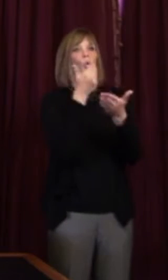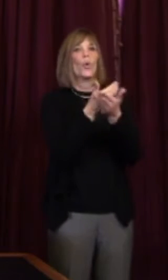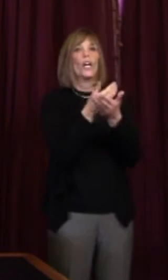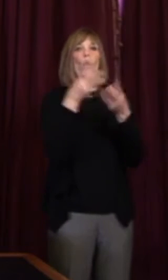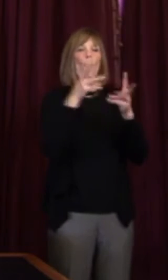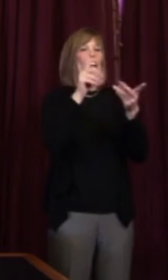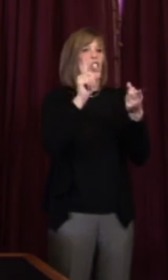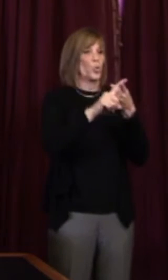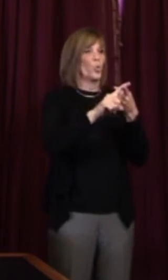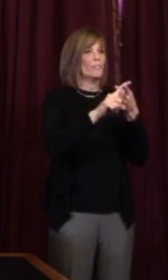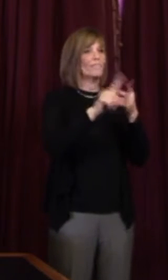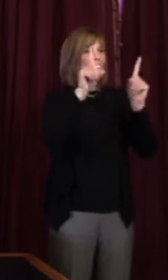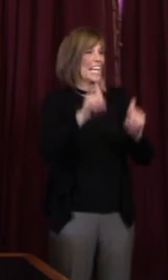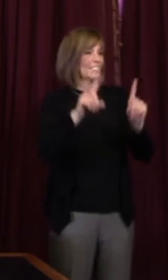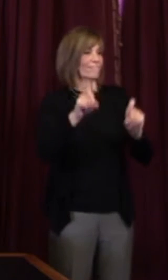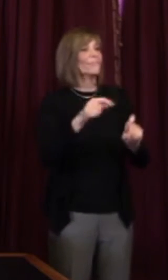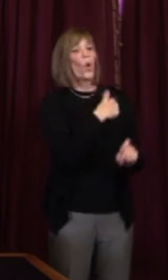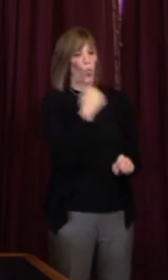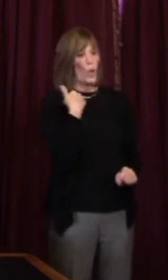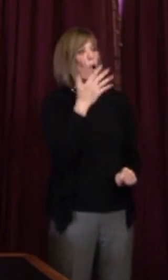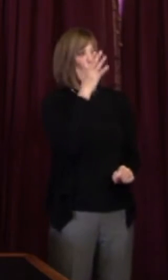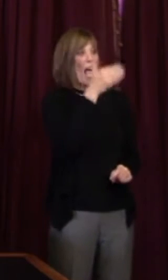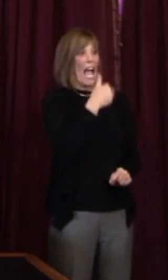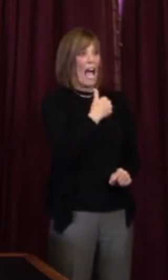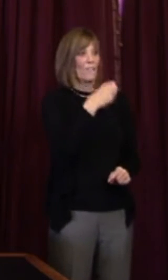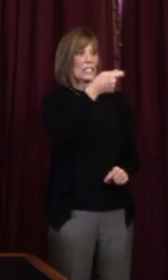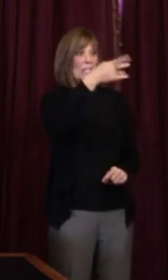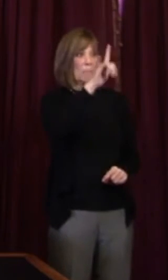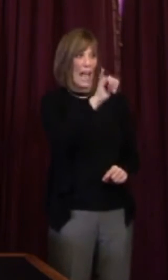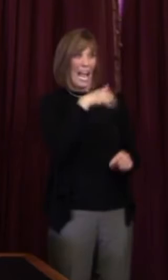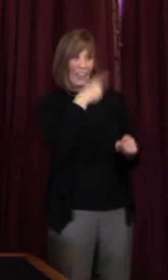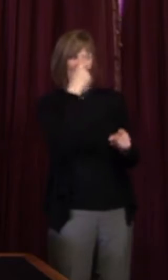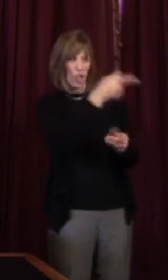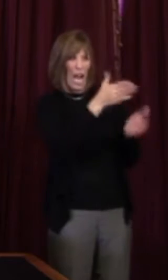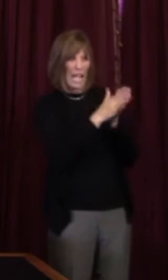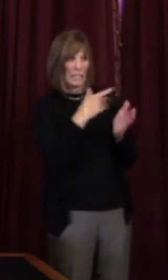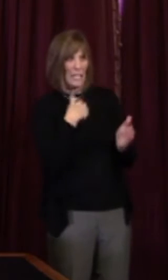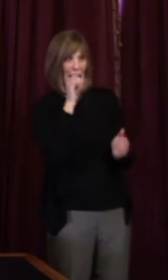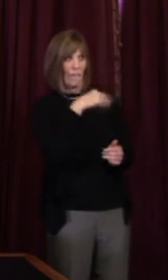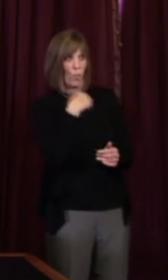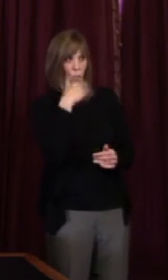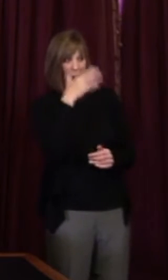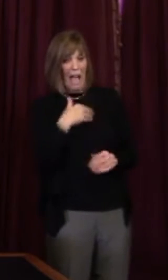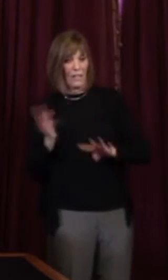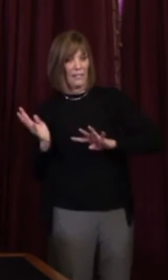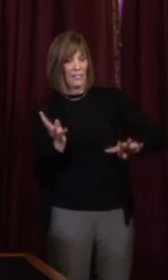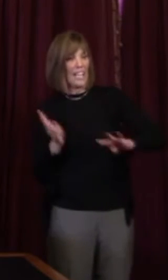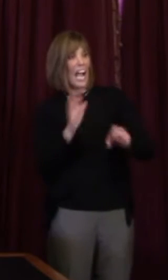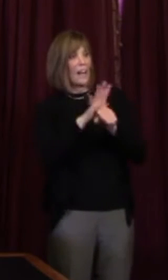bring in. So we'll have a supply chain. I think that's probably what you're asking me, if we'll have a supply chain there